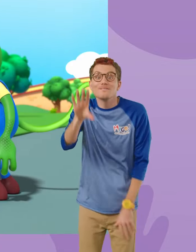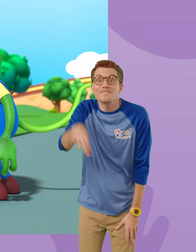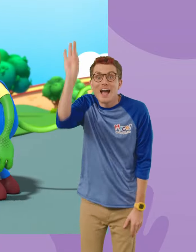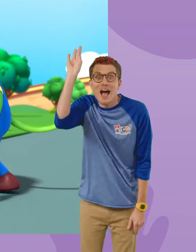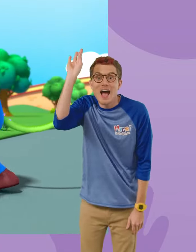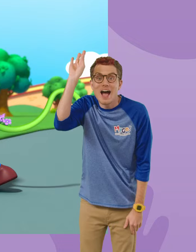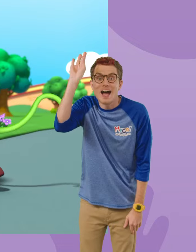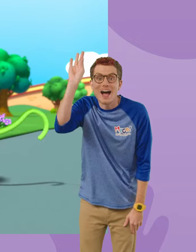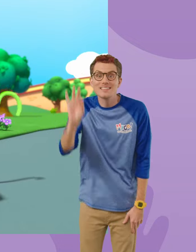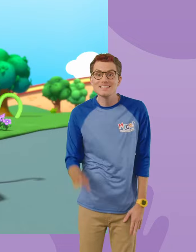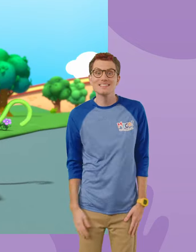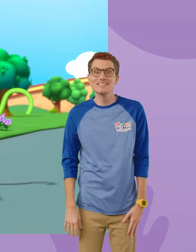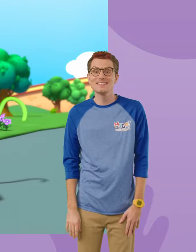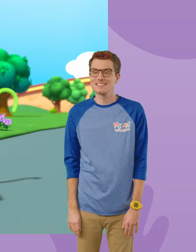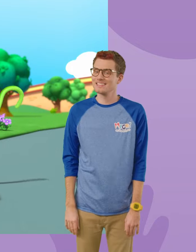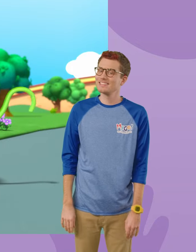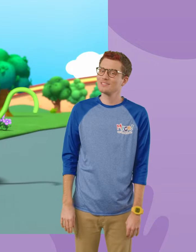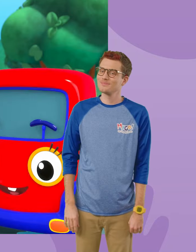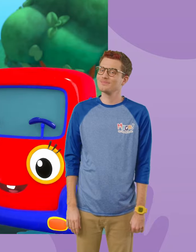Well done! You found it!